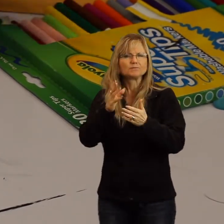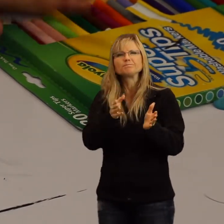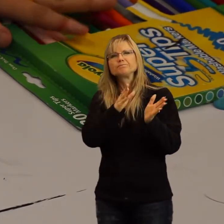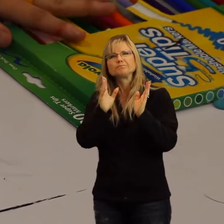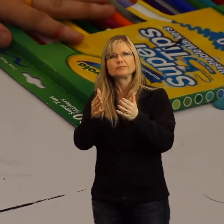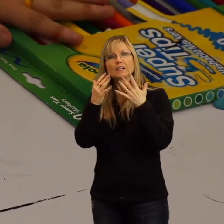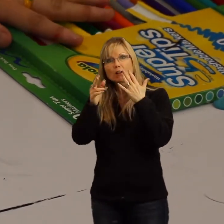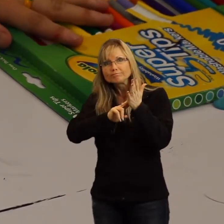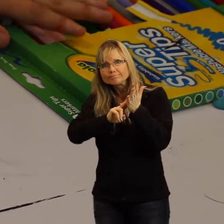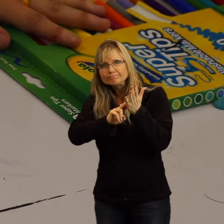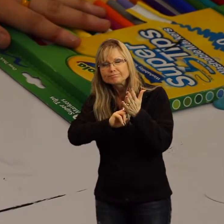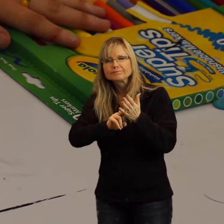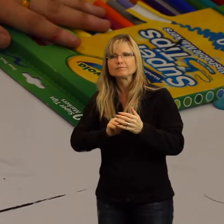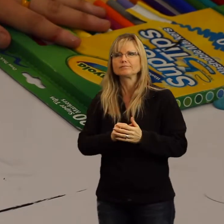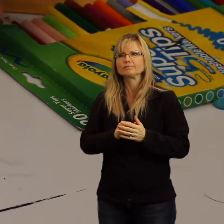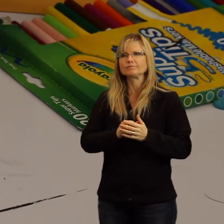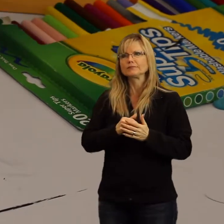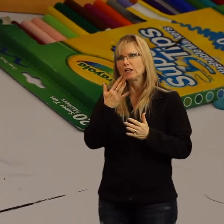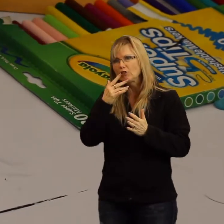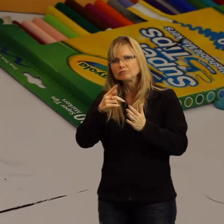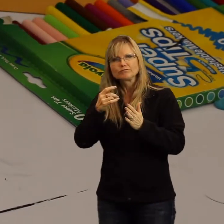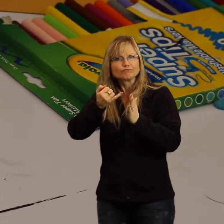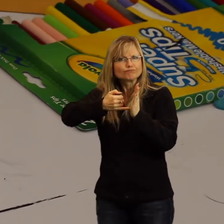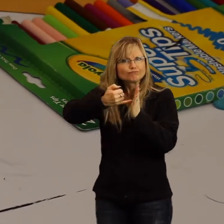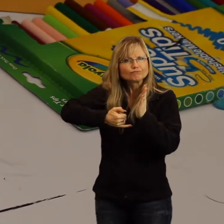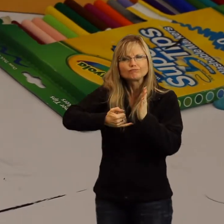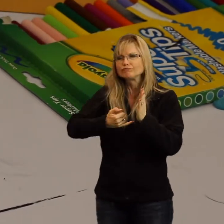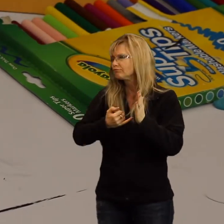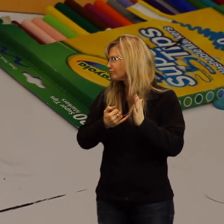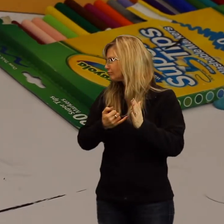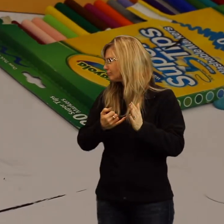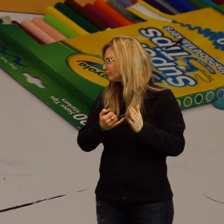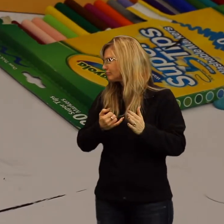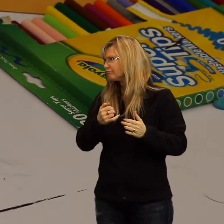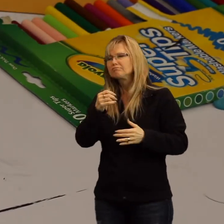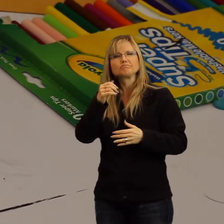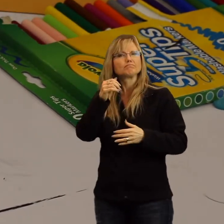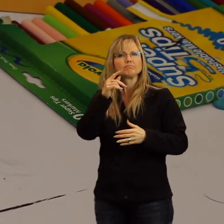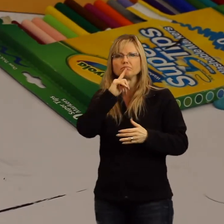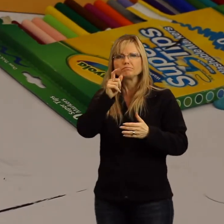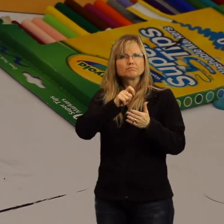markers, drawing utensils, crayons or pencil crayons, anything like that,